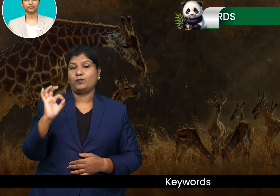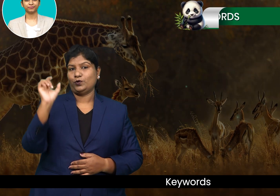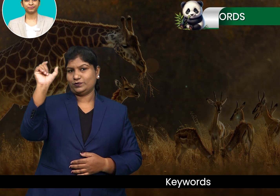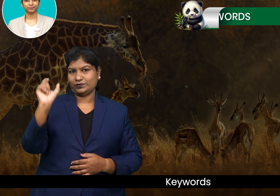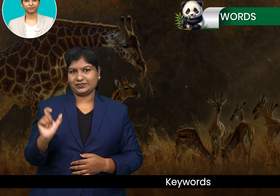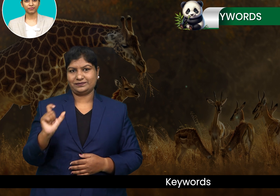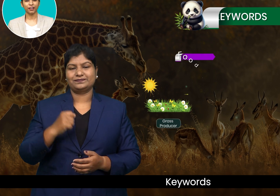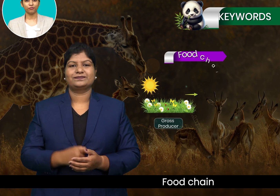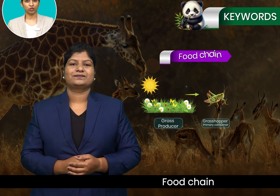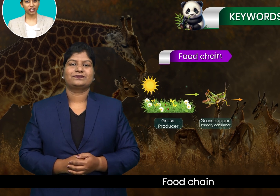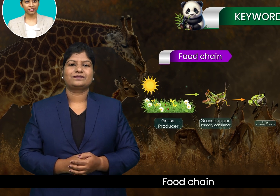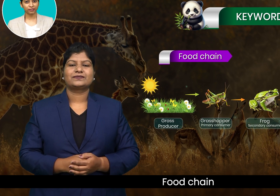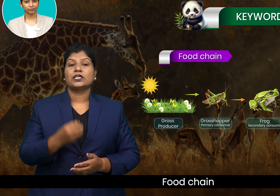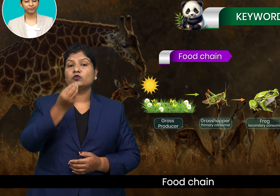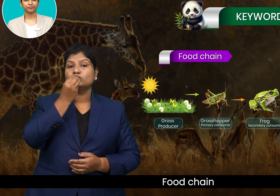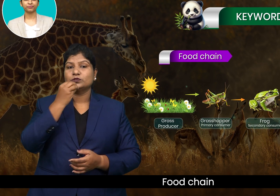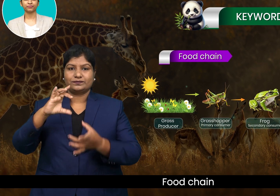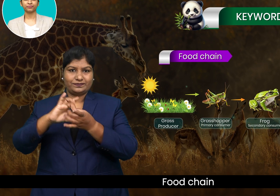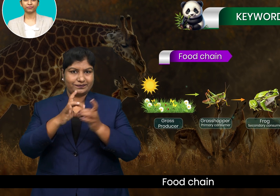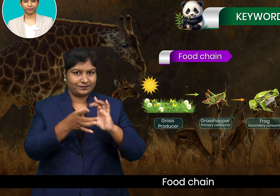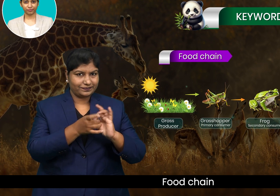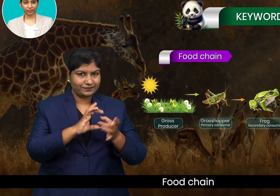Keywords: food chain,